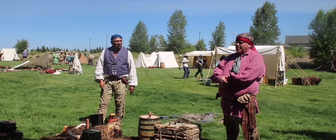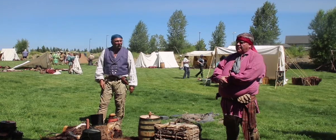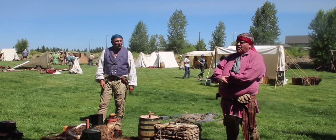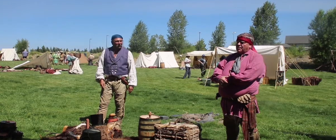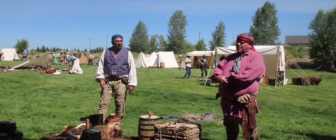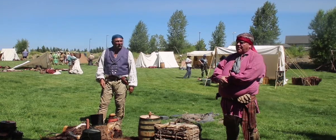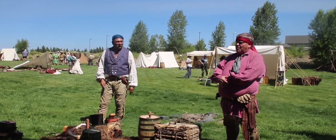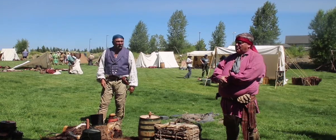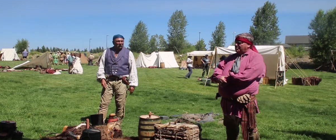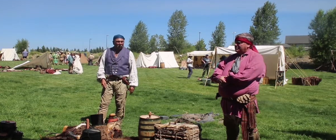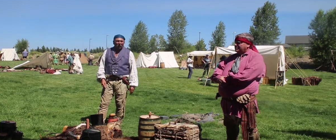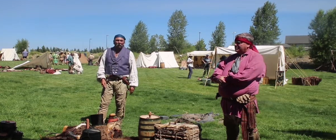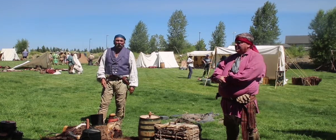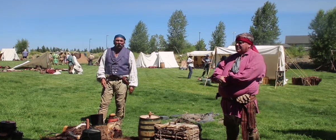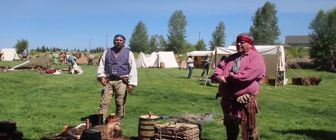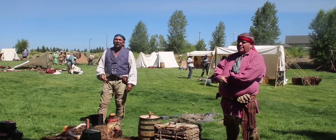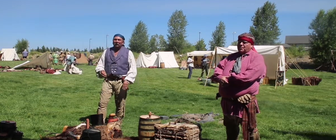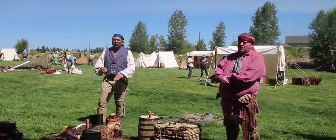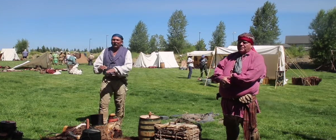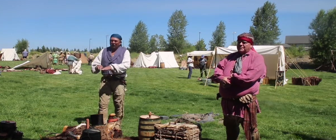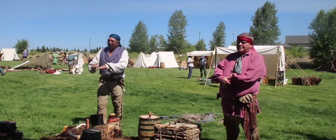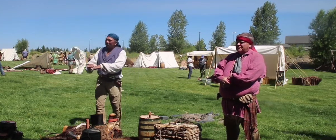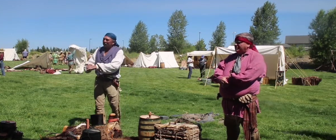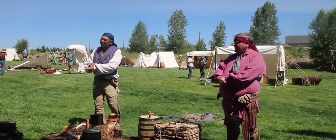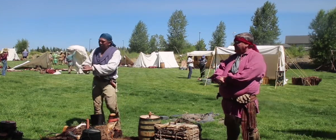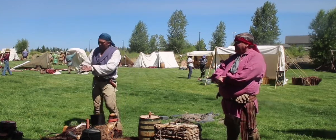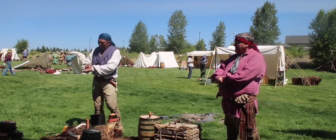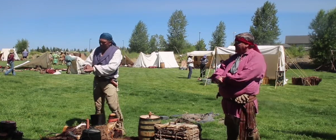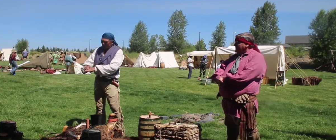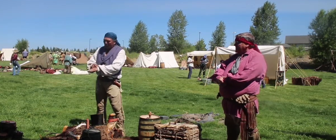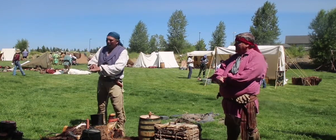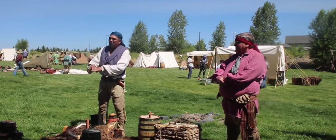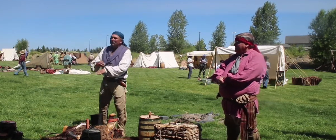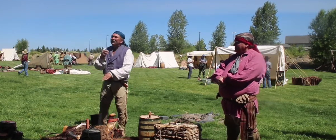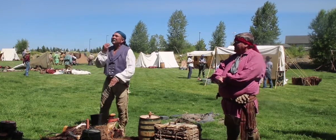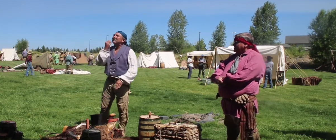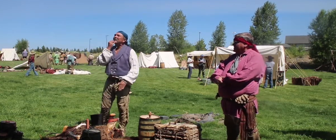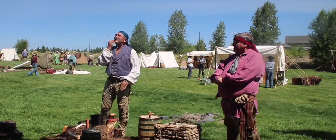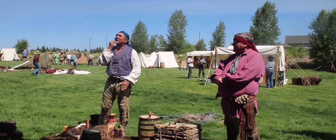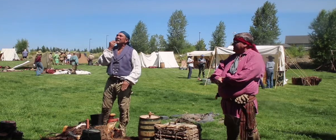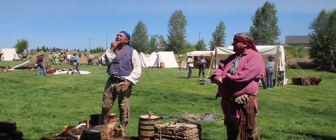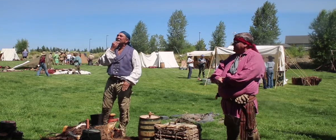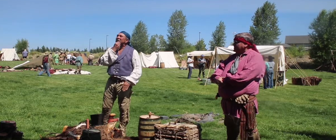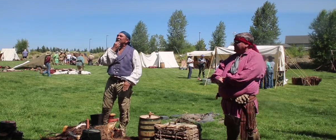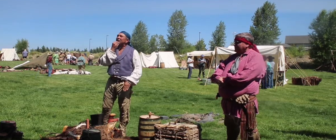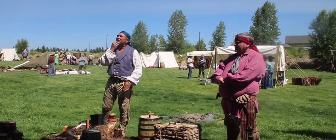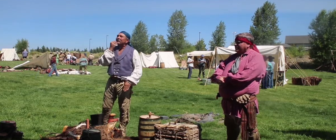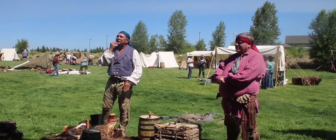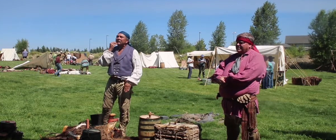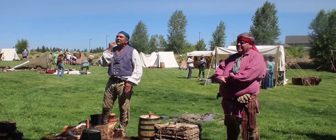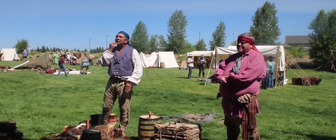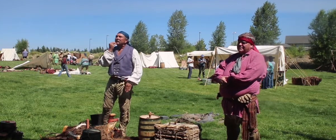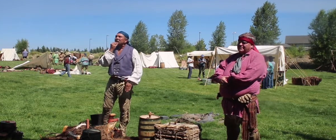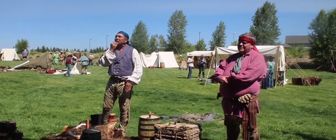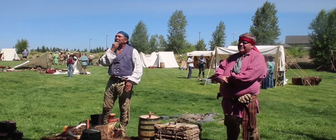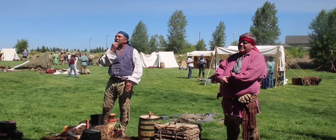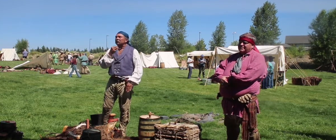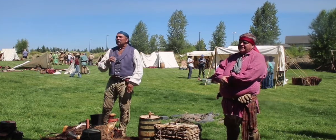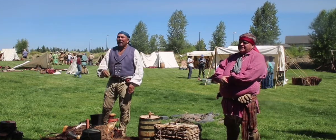Remember? Arapaho. Arapaho. If they did this tribe and they just did their chin, it was